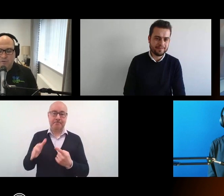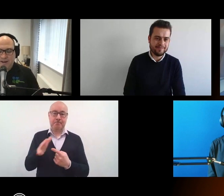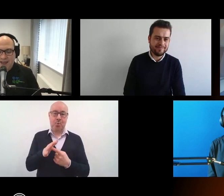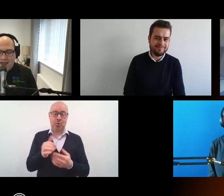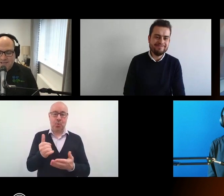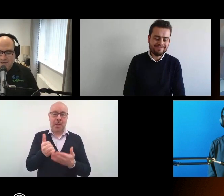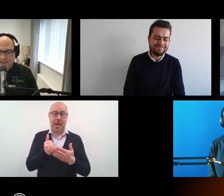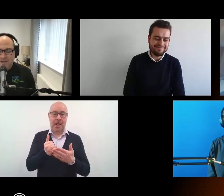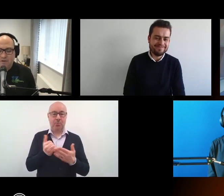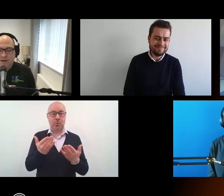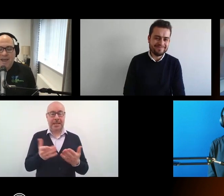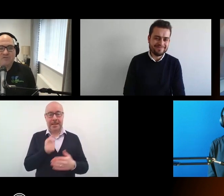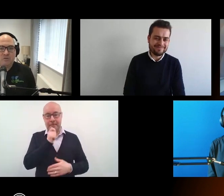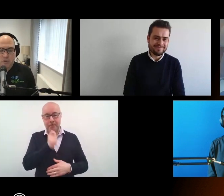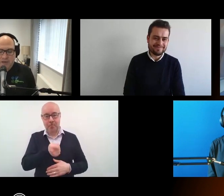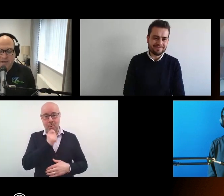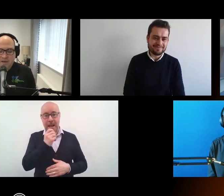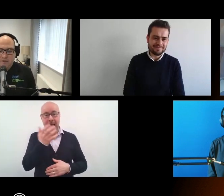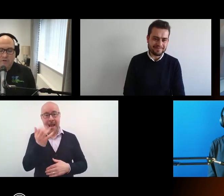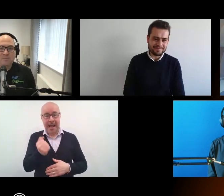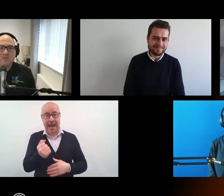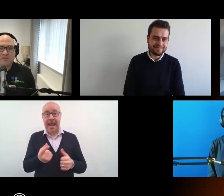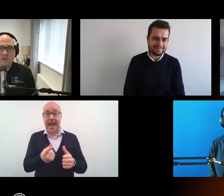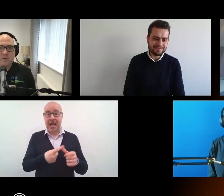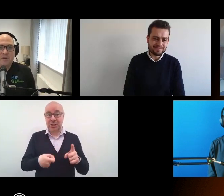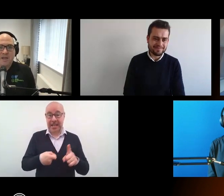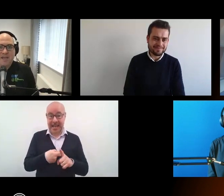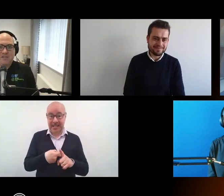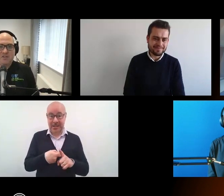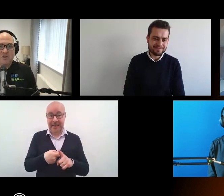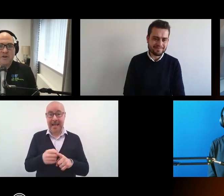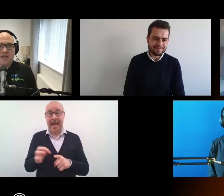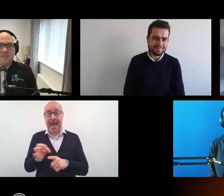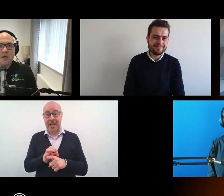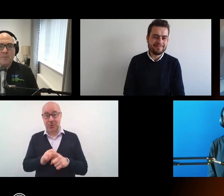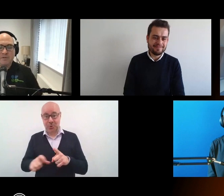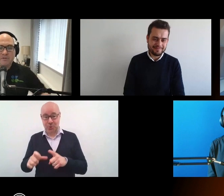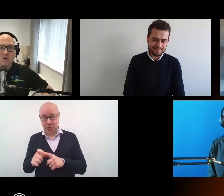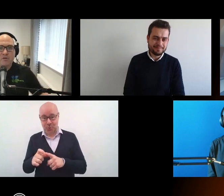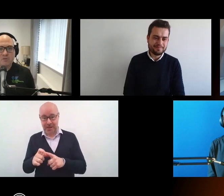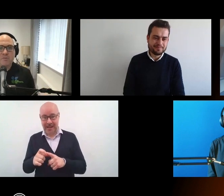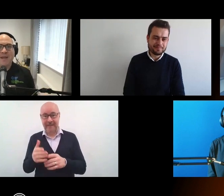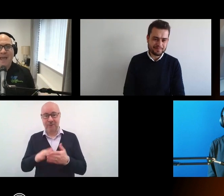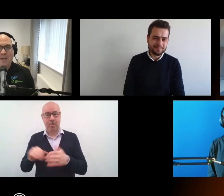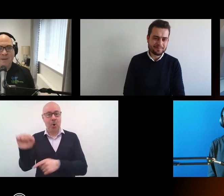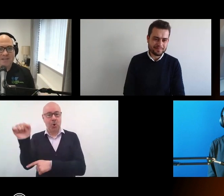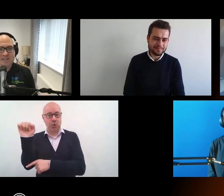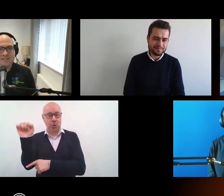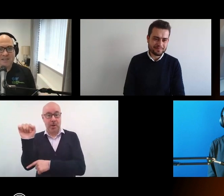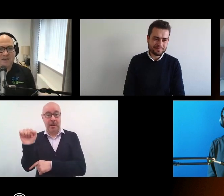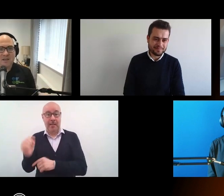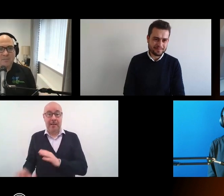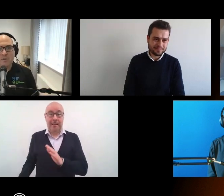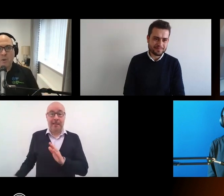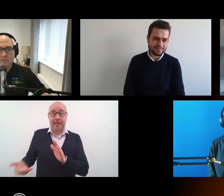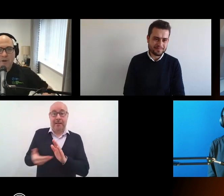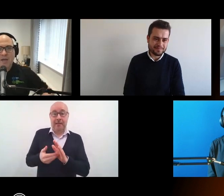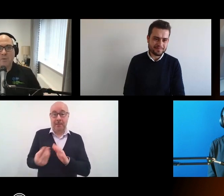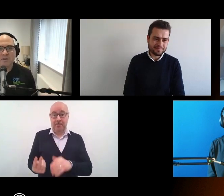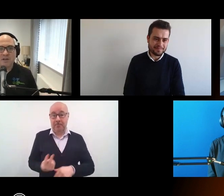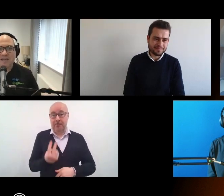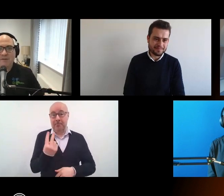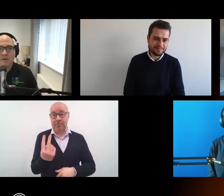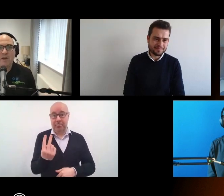podcast. We've had Ashley Kendall and Andrew Dewey from Sorenson Communications joining us. But of course, we've been ably assisted by the